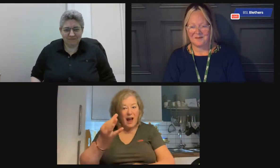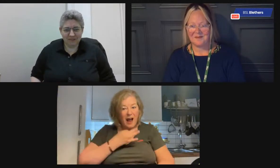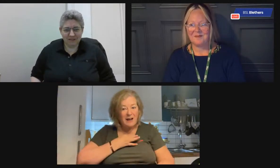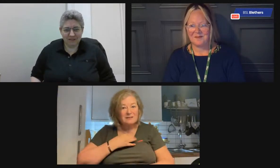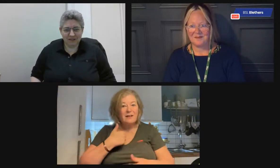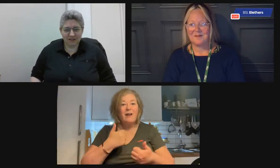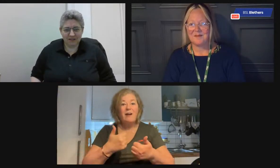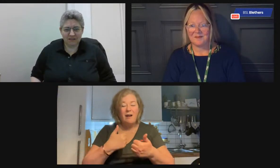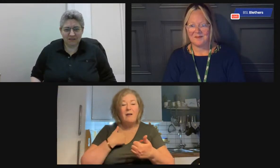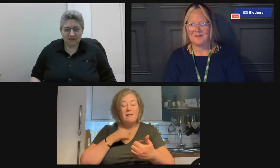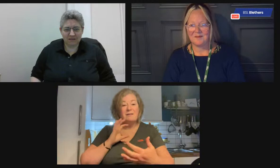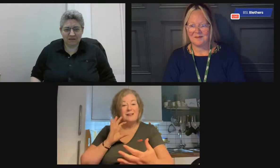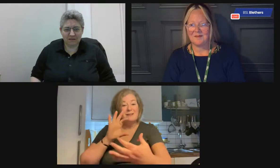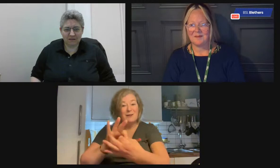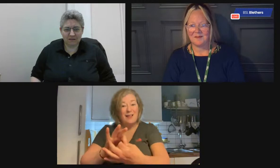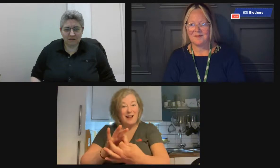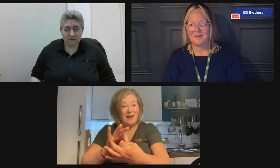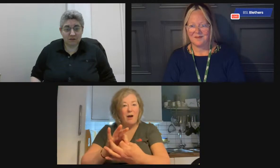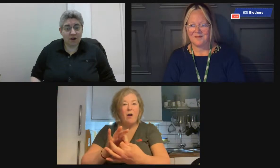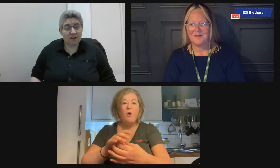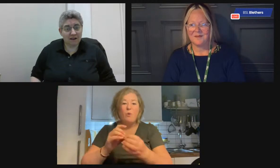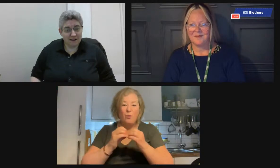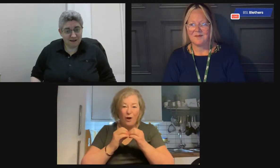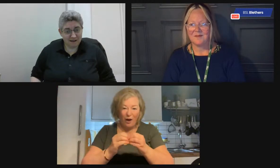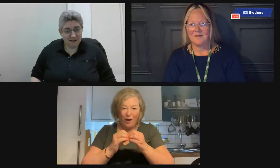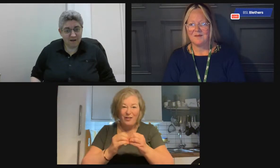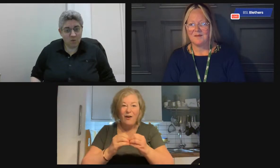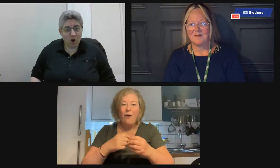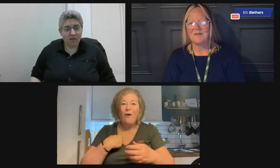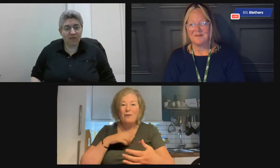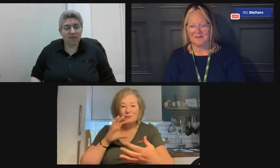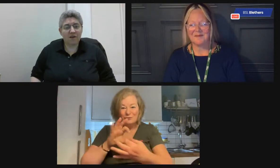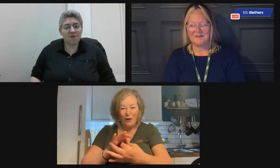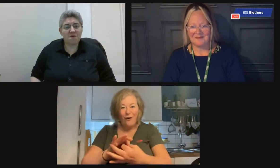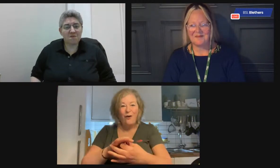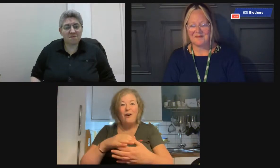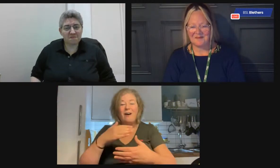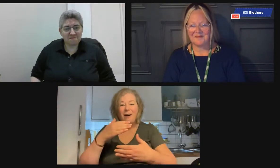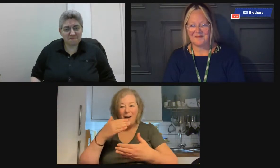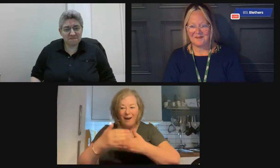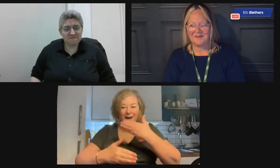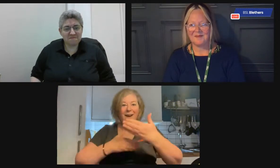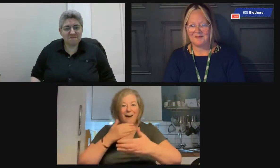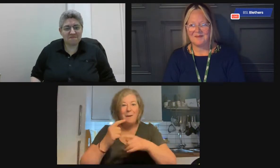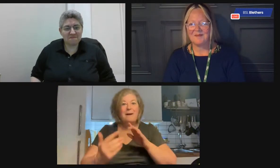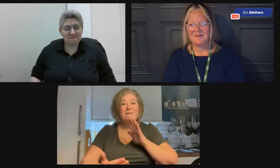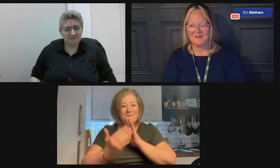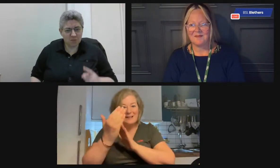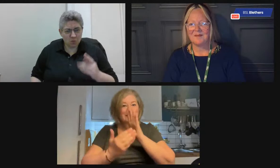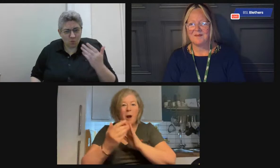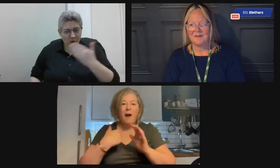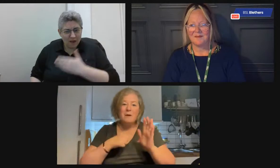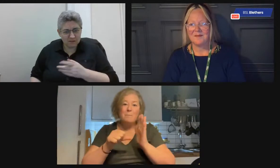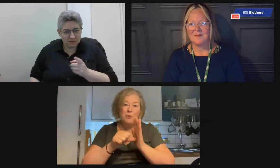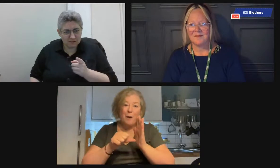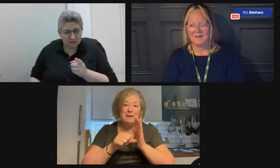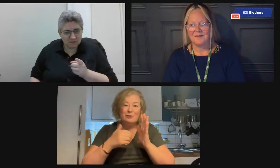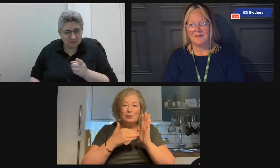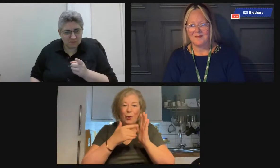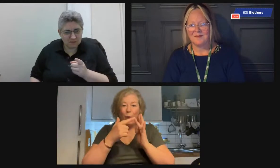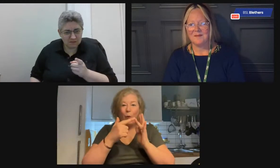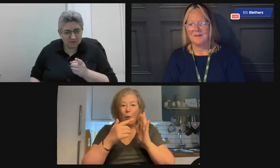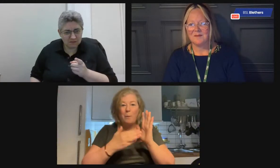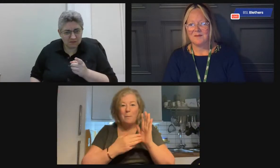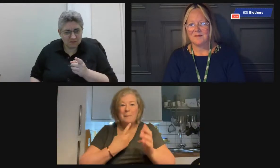I was like, wow, yes. I mean, thank you for giving me this information. So I made contact. It was the best decision I ever did.